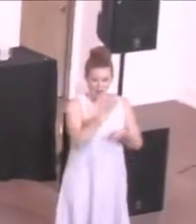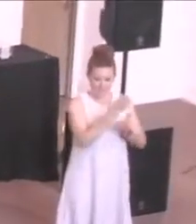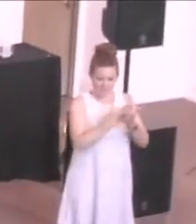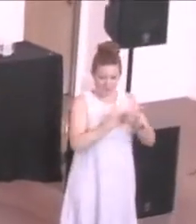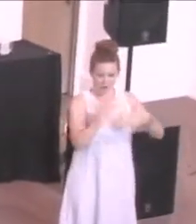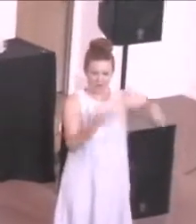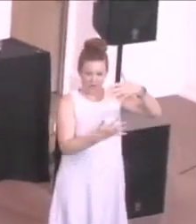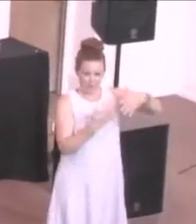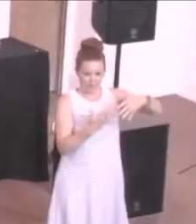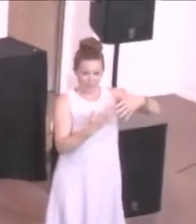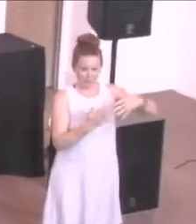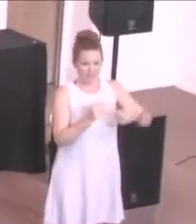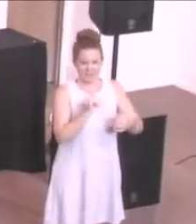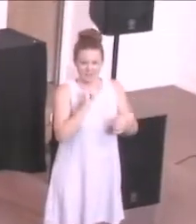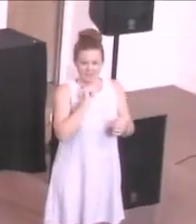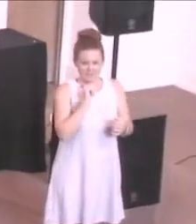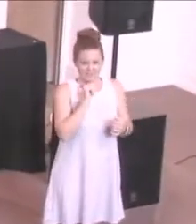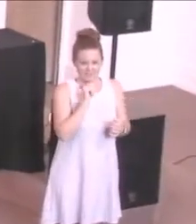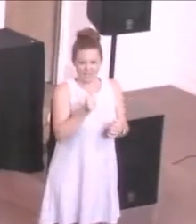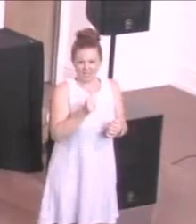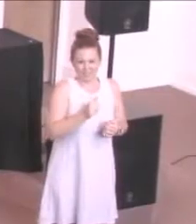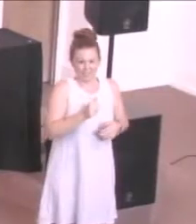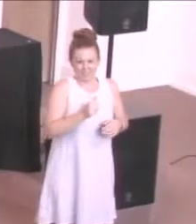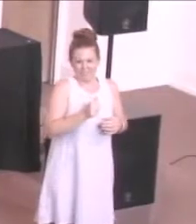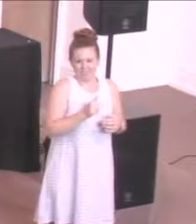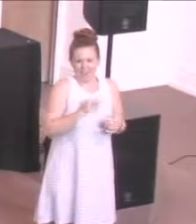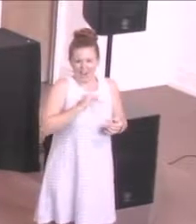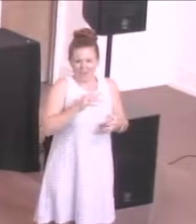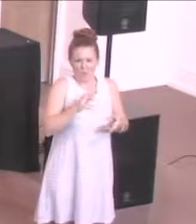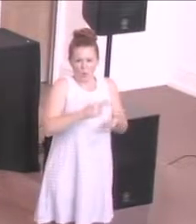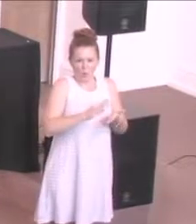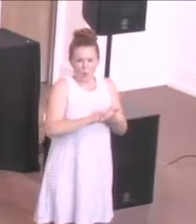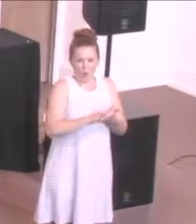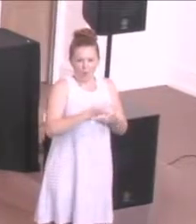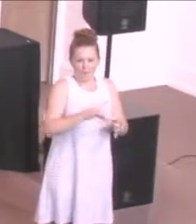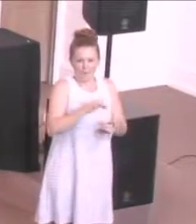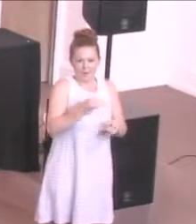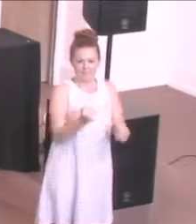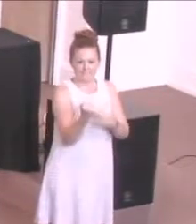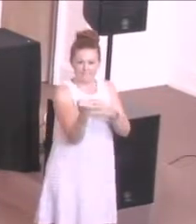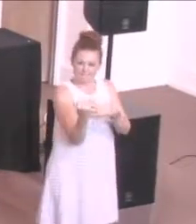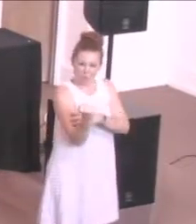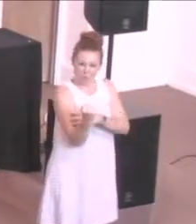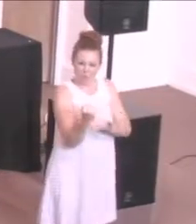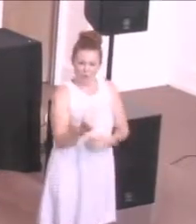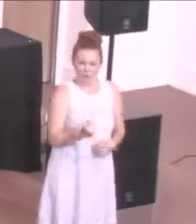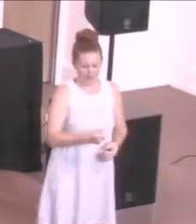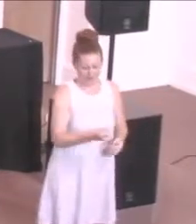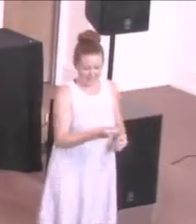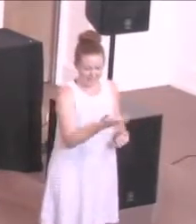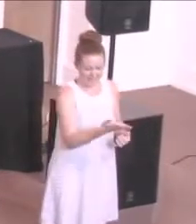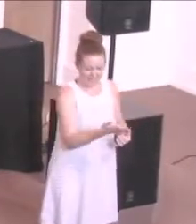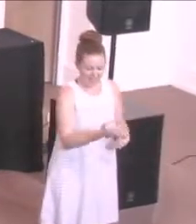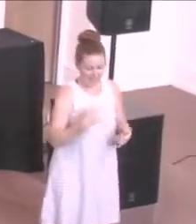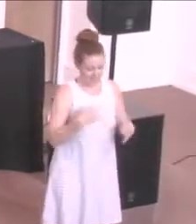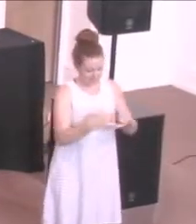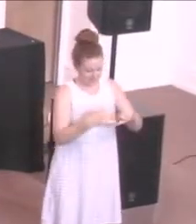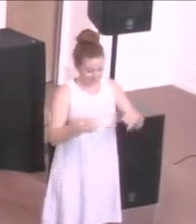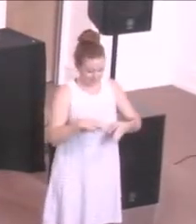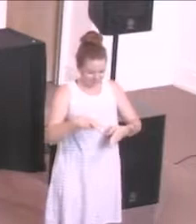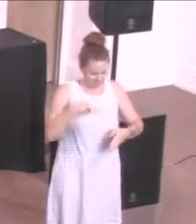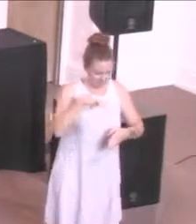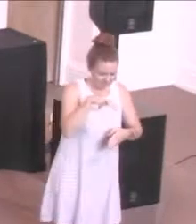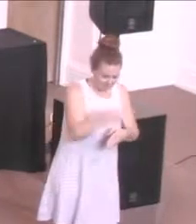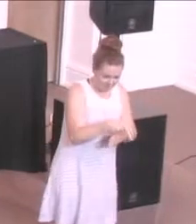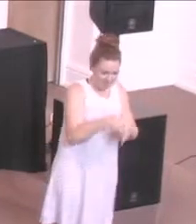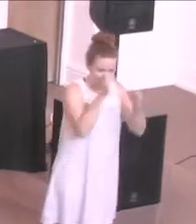of the unashamed. I have Holy Spirit power. The die has been cast. I've stepped over the line. The decision